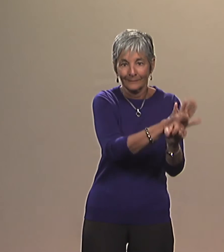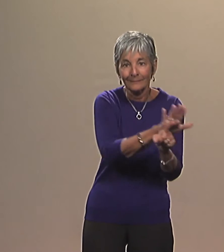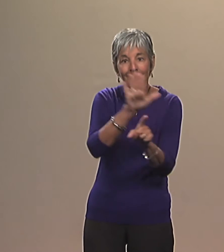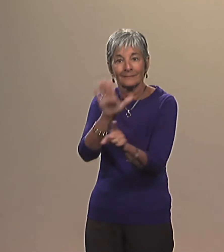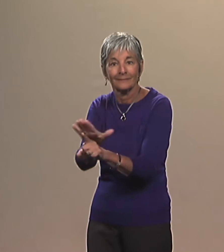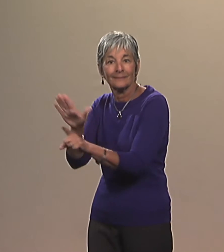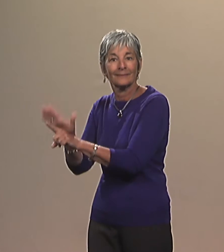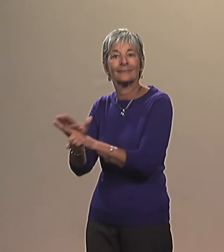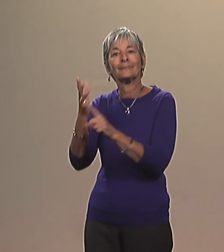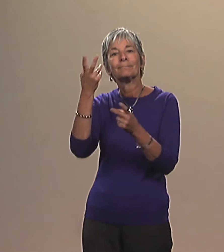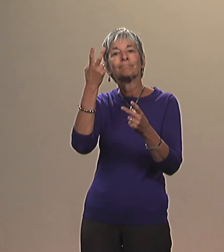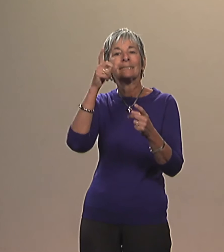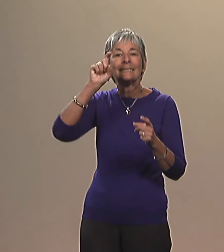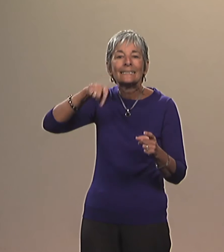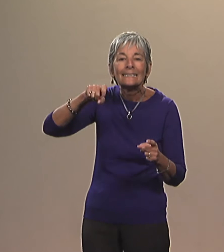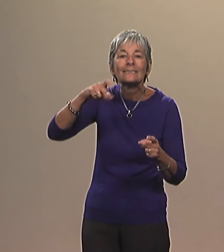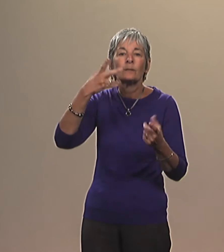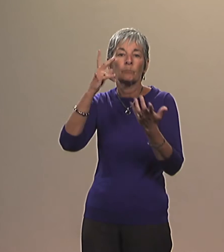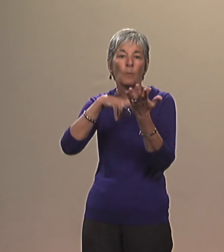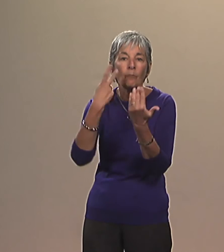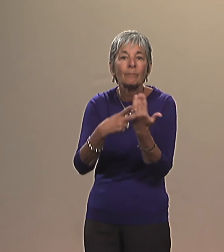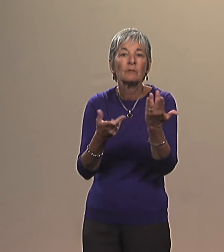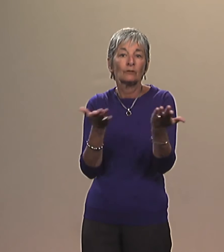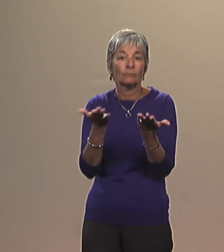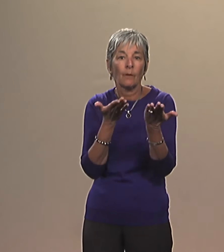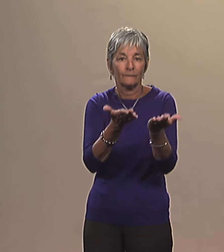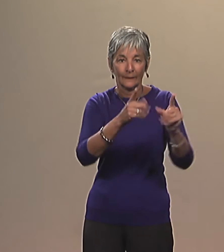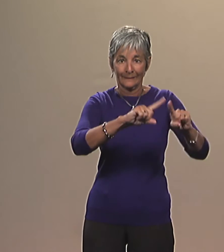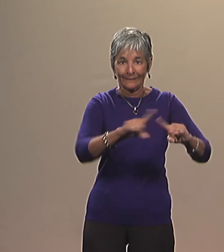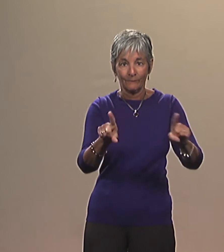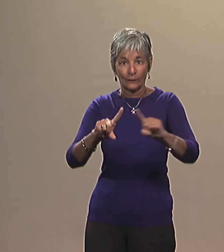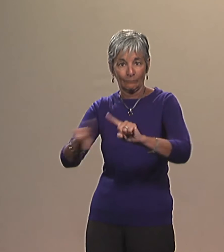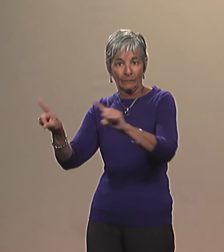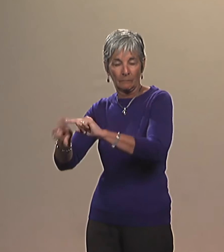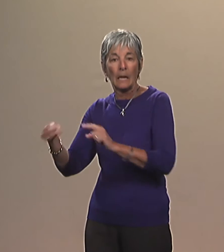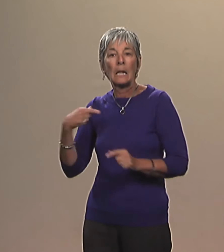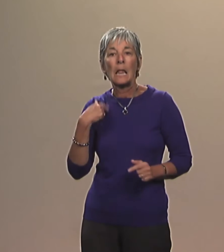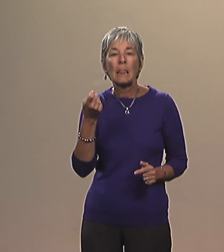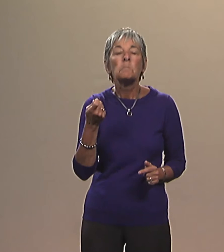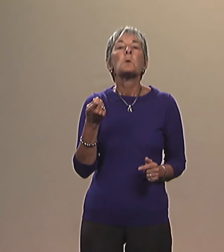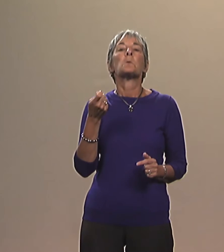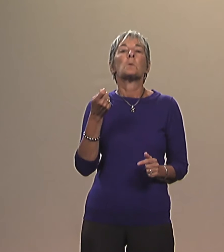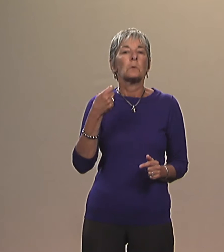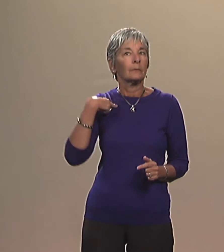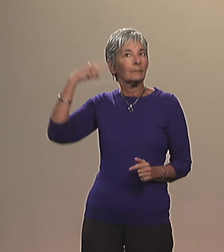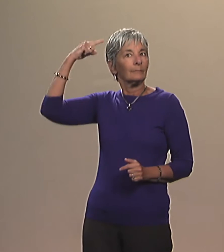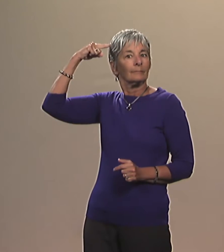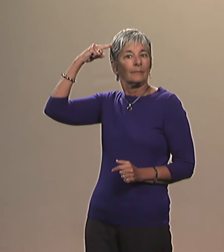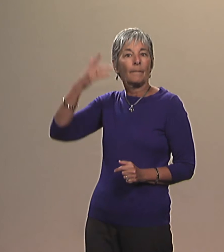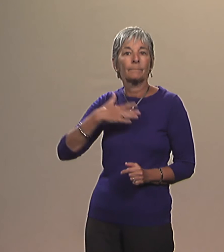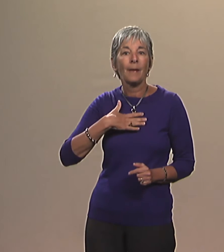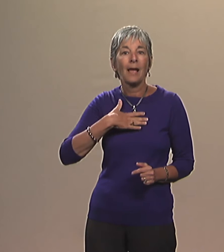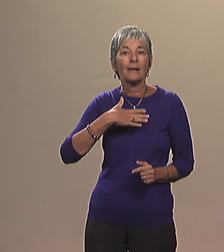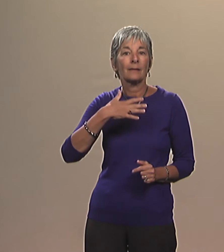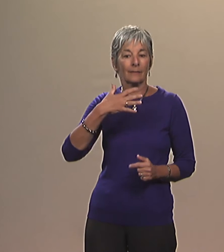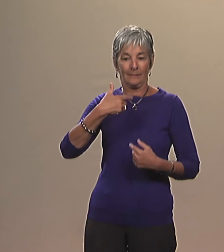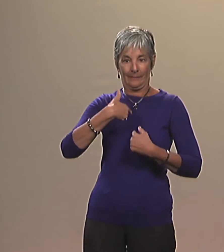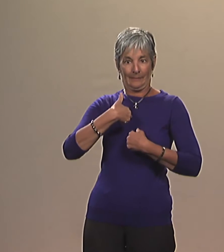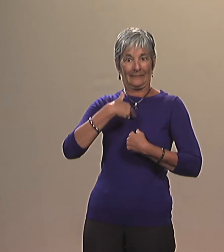with the system, I realized that each of these 3 types of programs was different in terms of the needs they met and the services they offered. I